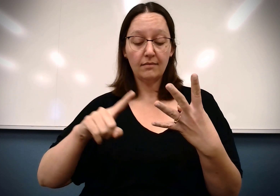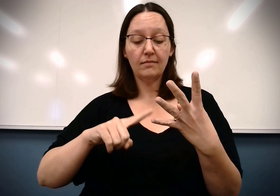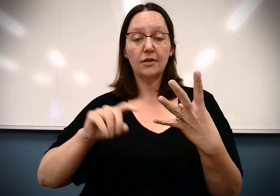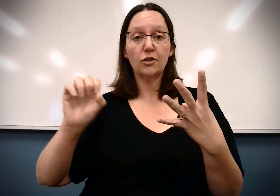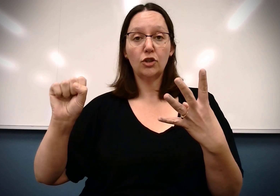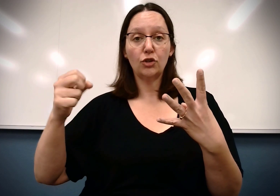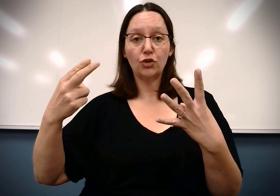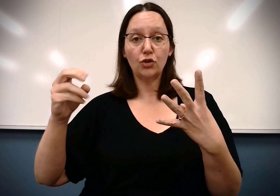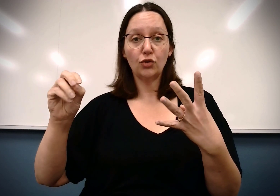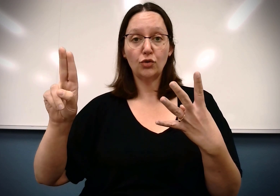need, and should.